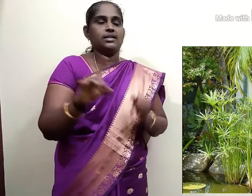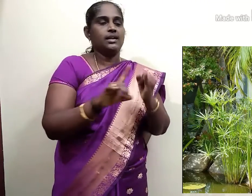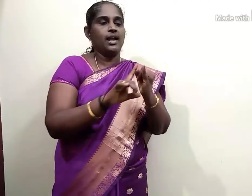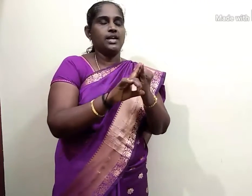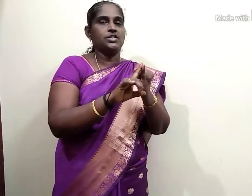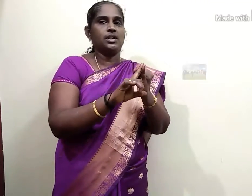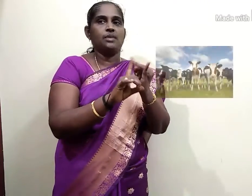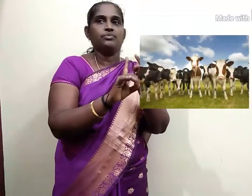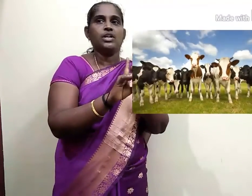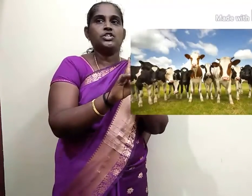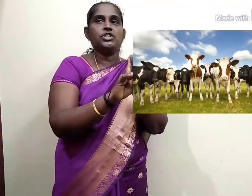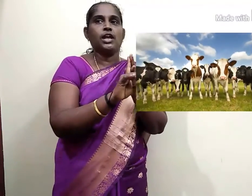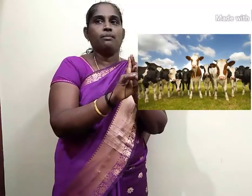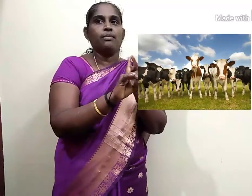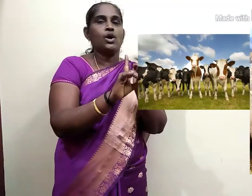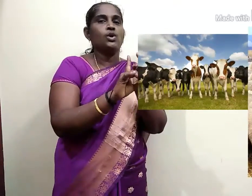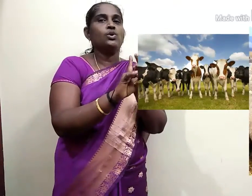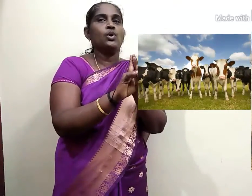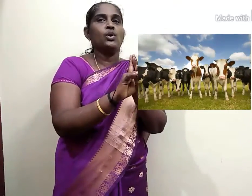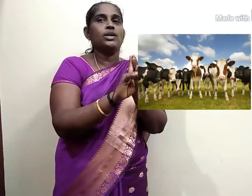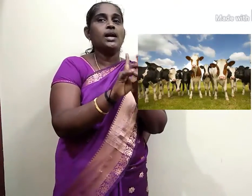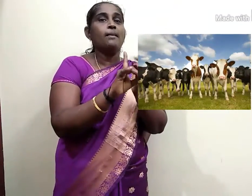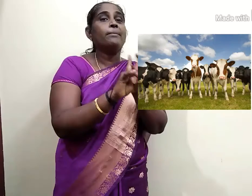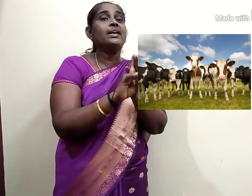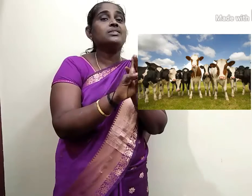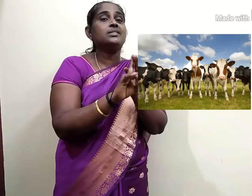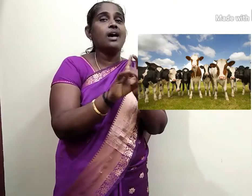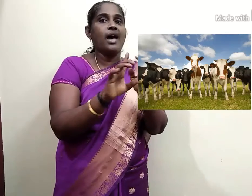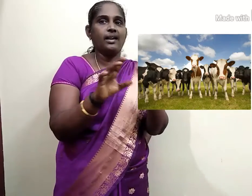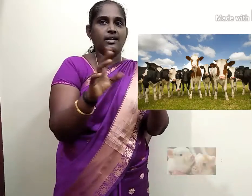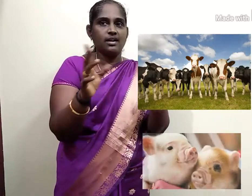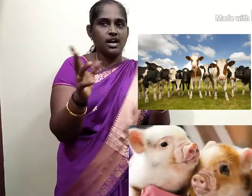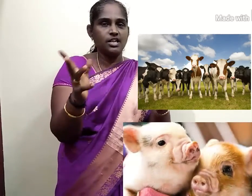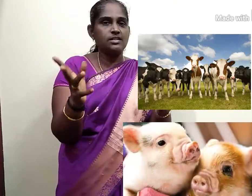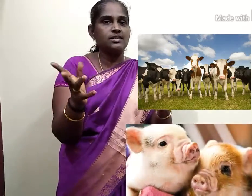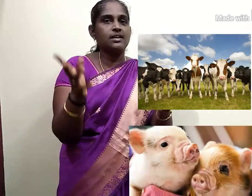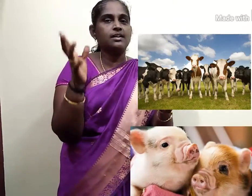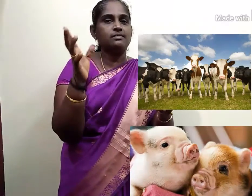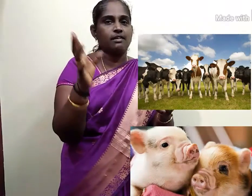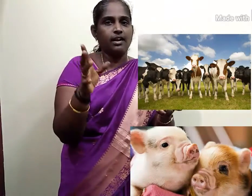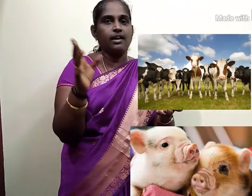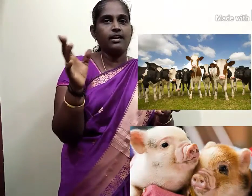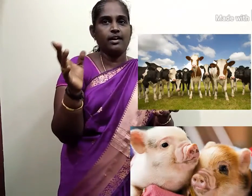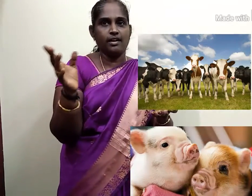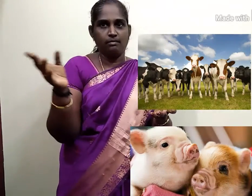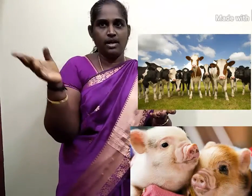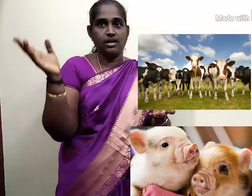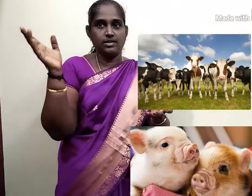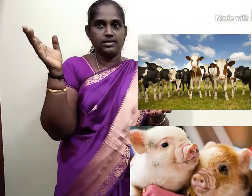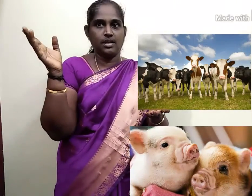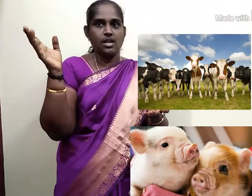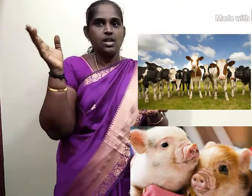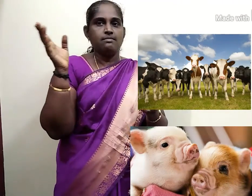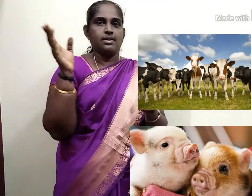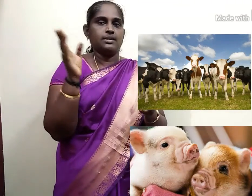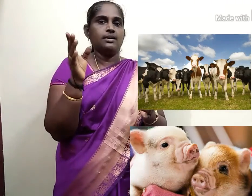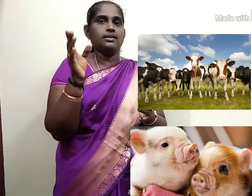domesticated cattle, sheep, goat, pigs and hunted wild animals. What are